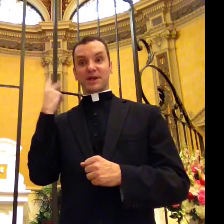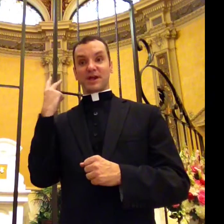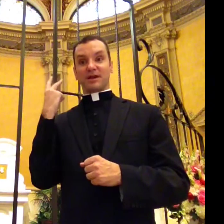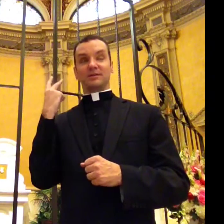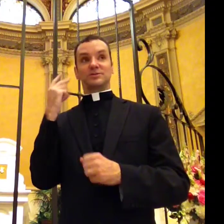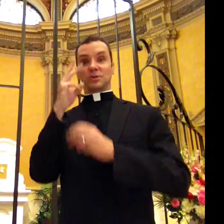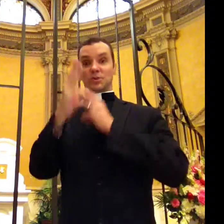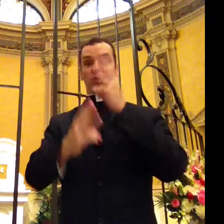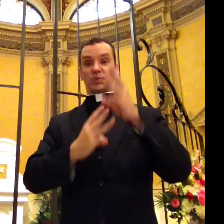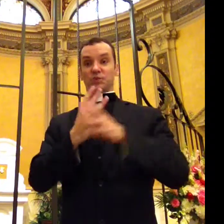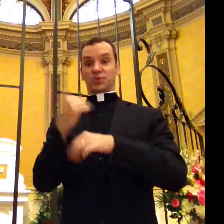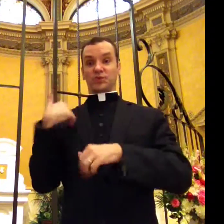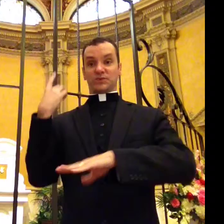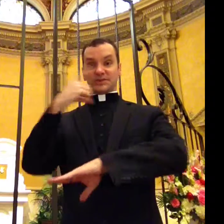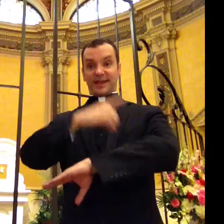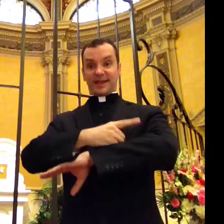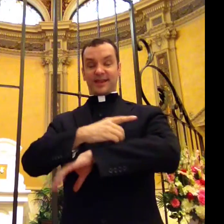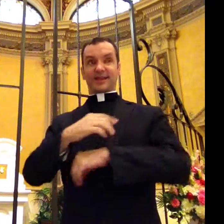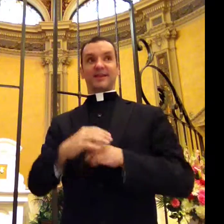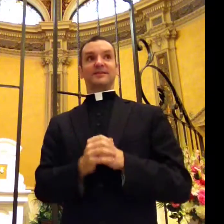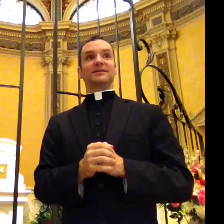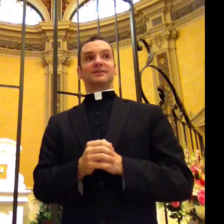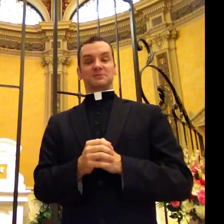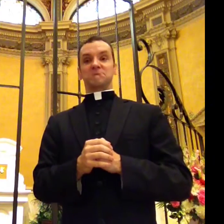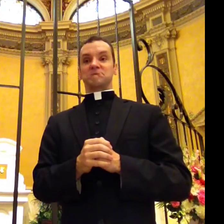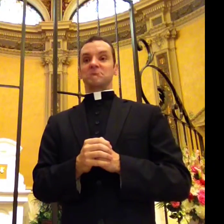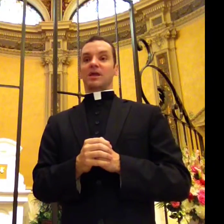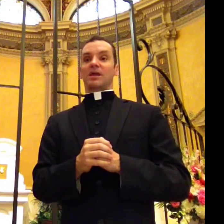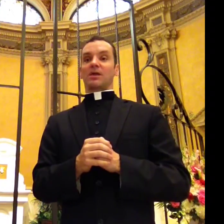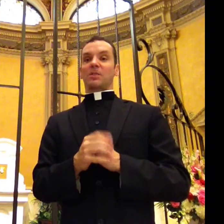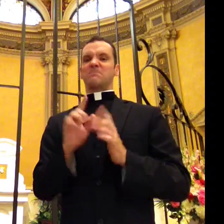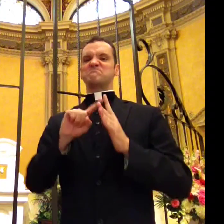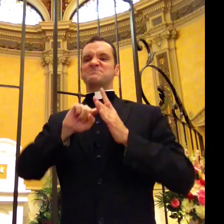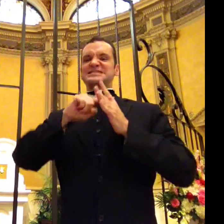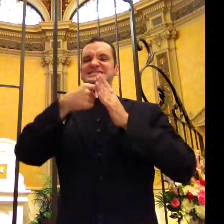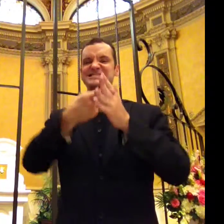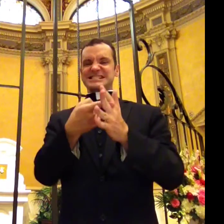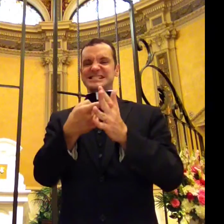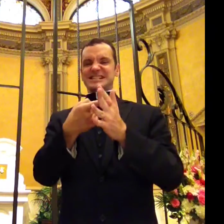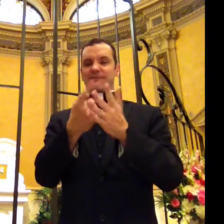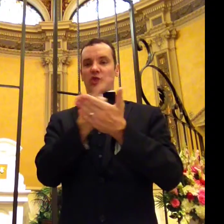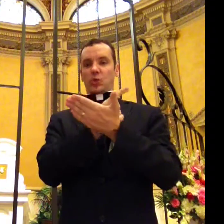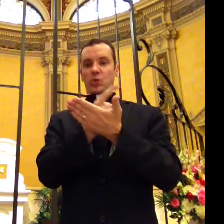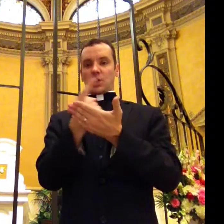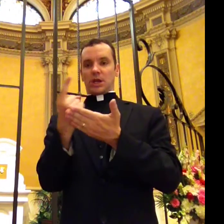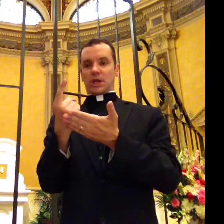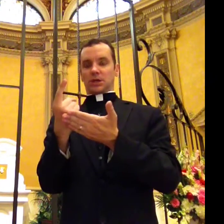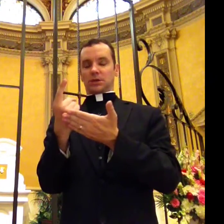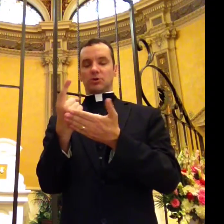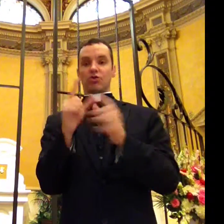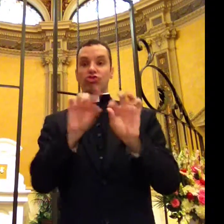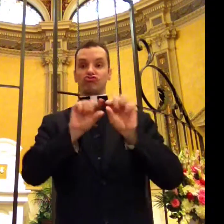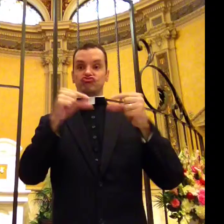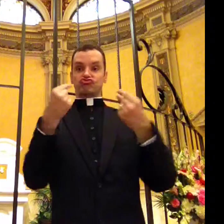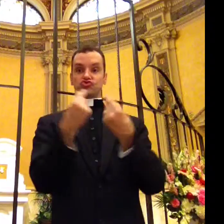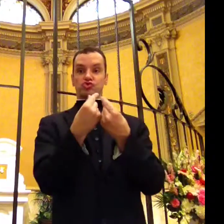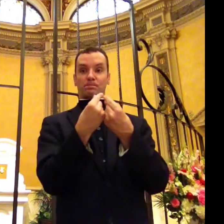I look back at my memories of World Youth Day. And I remember in the beginning of the week of World Youth